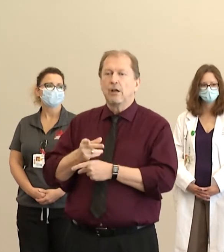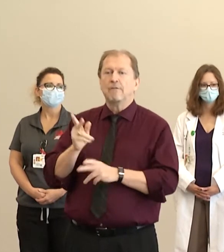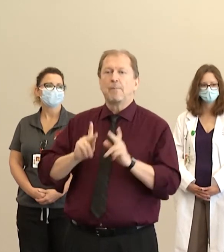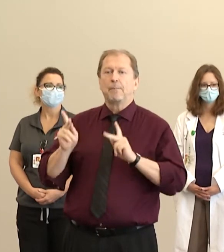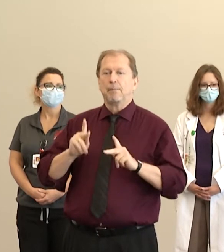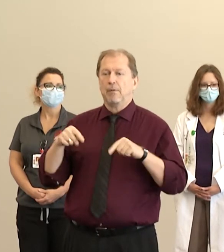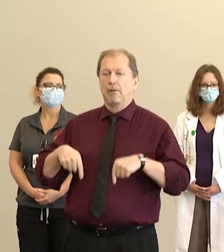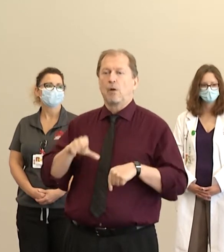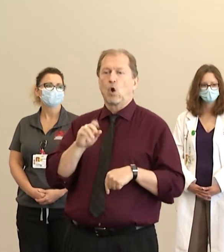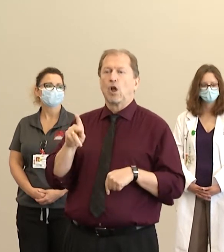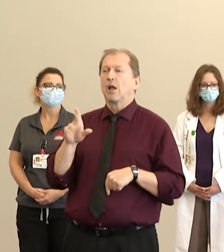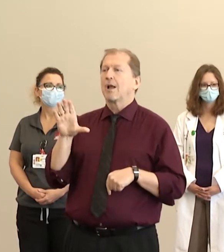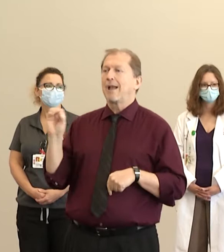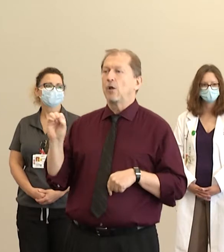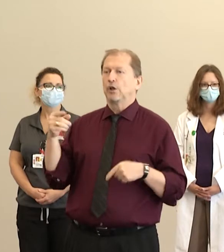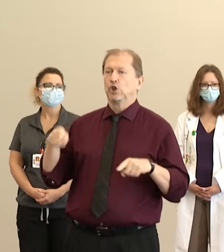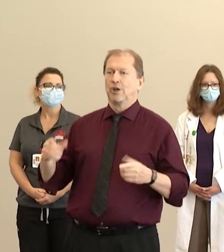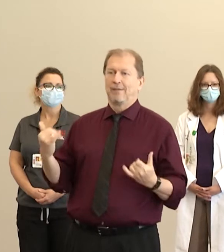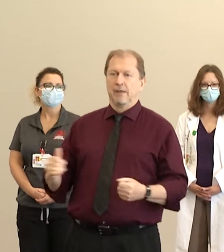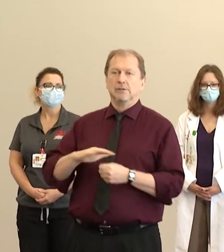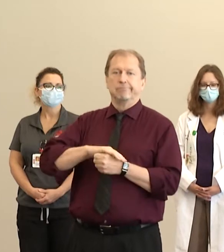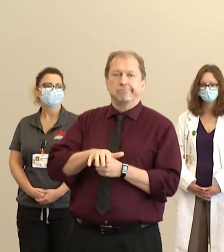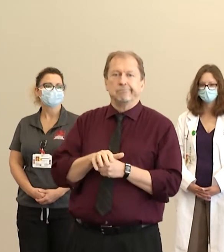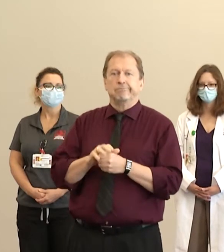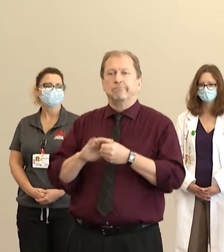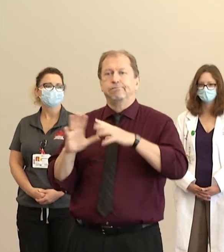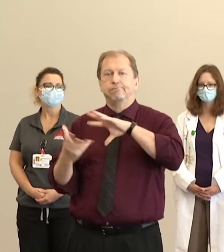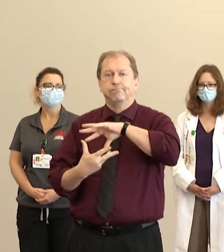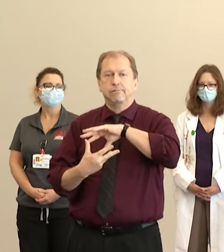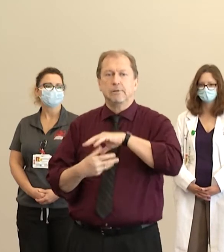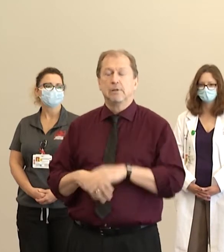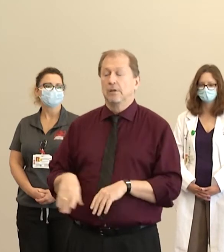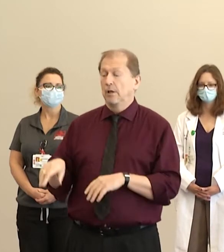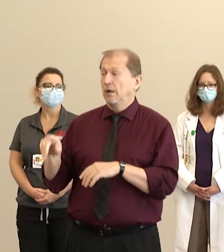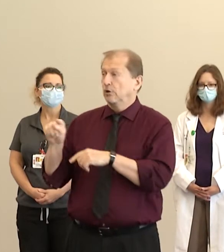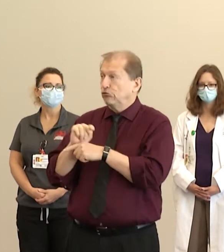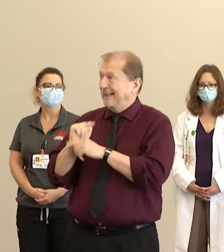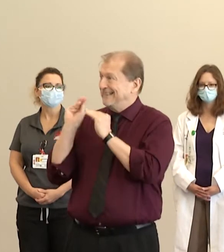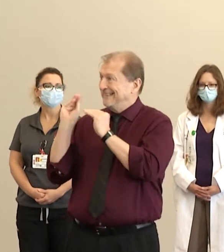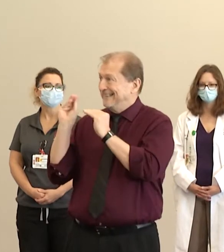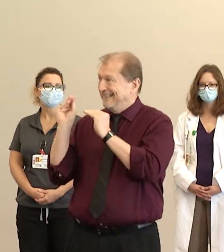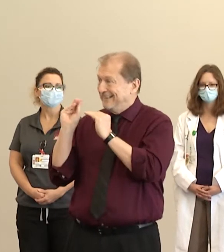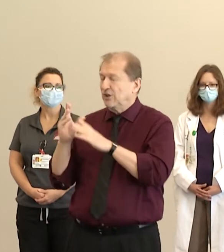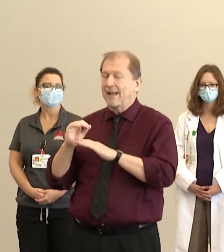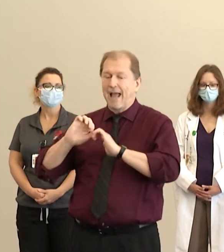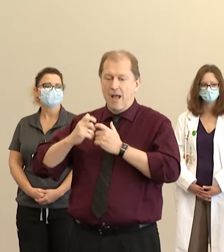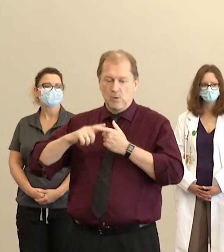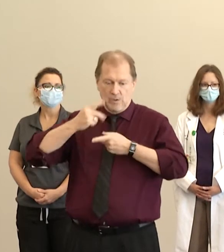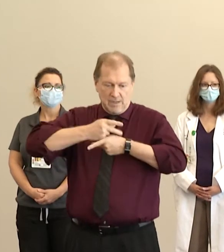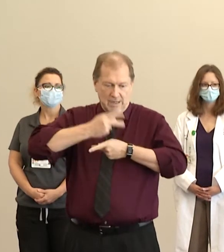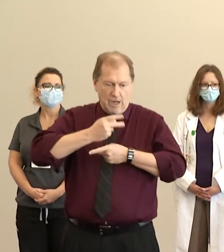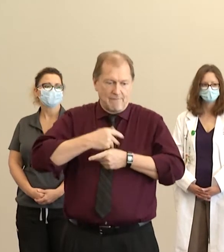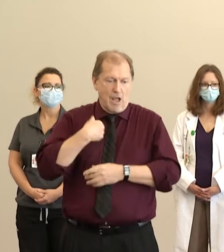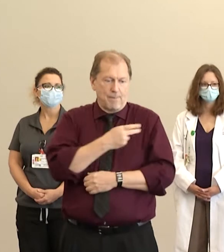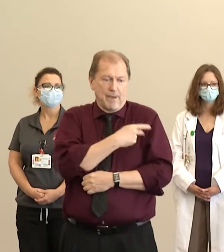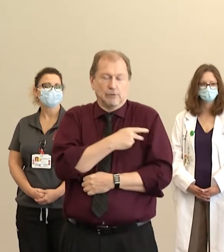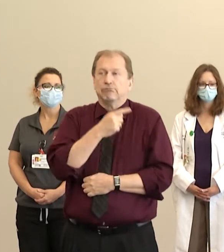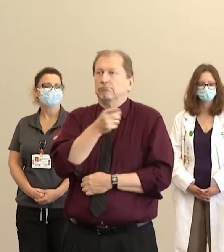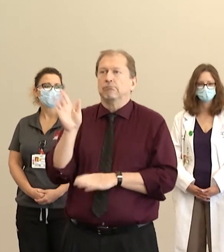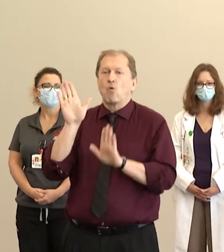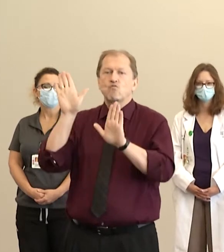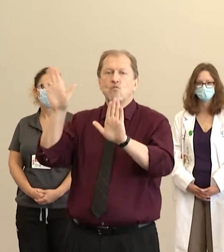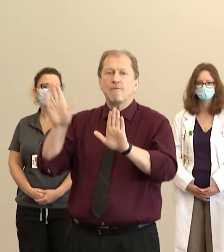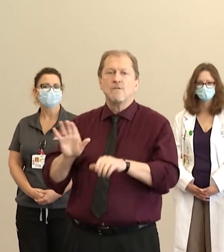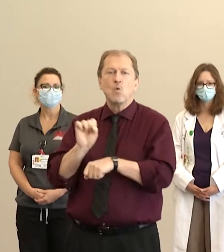pandemic. The ongoing training and care for our patients is a statement to your dedication and hard